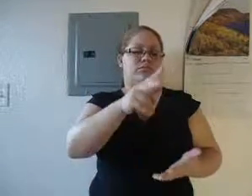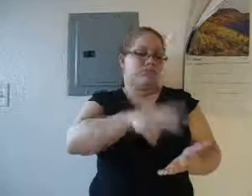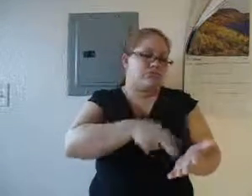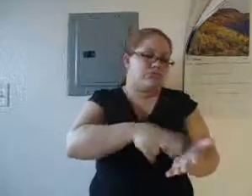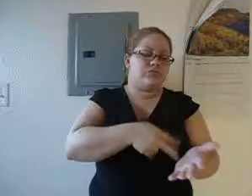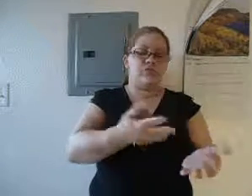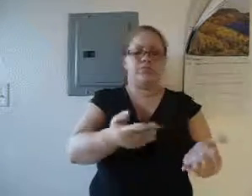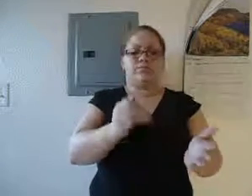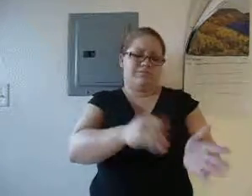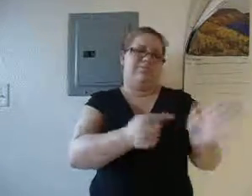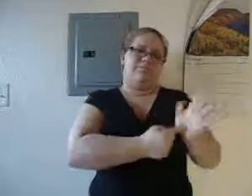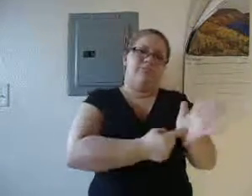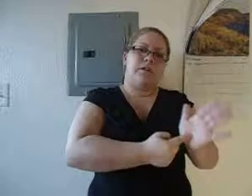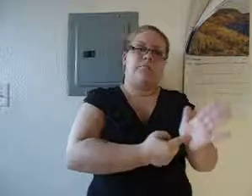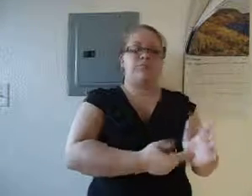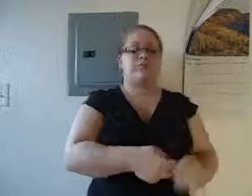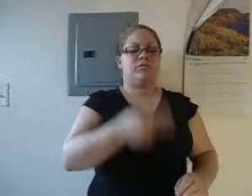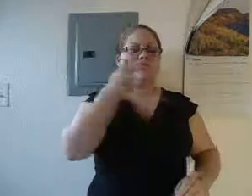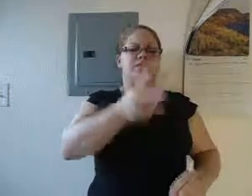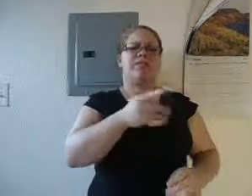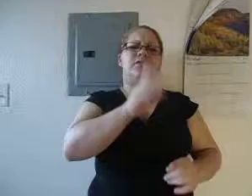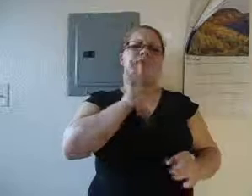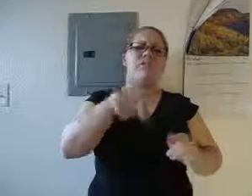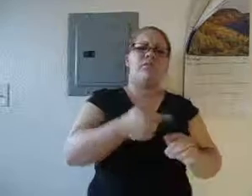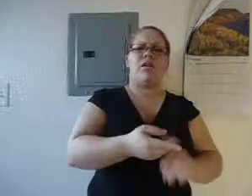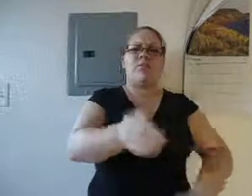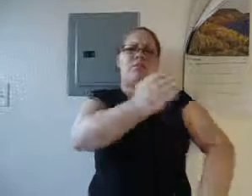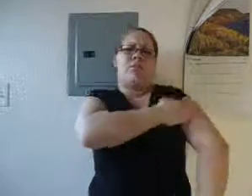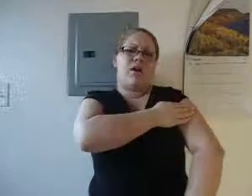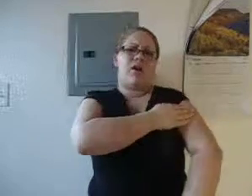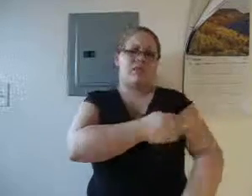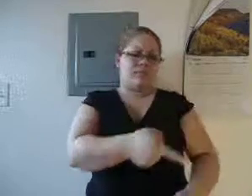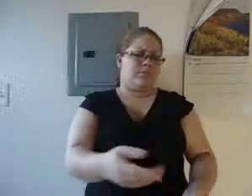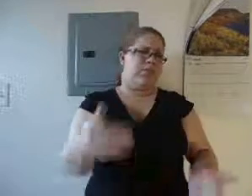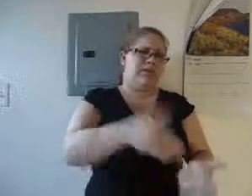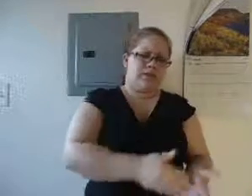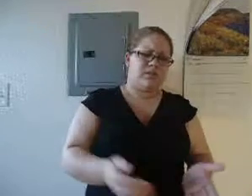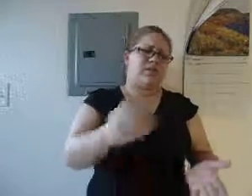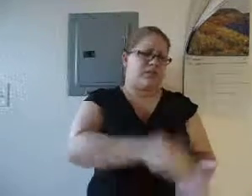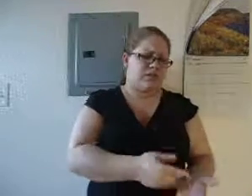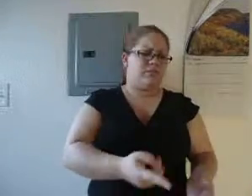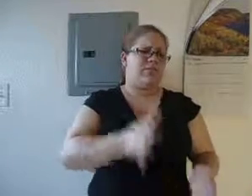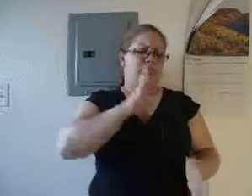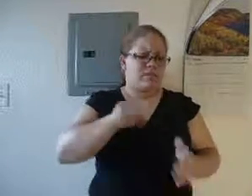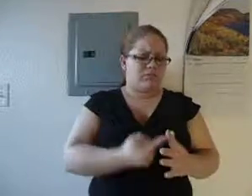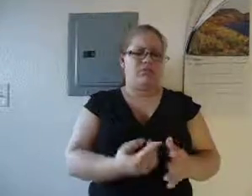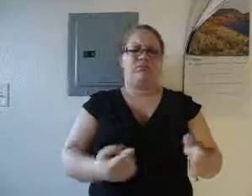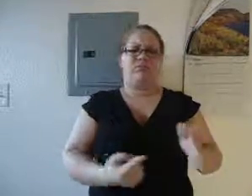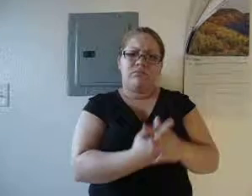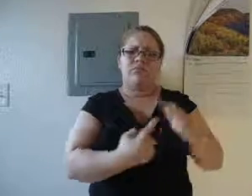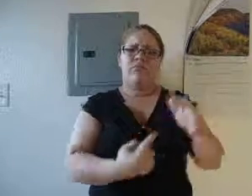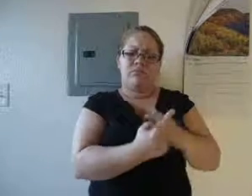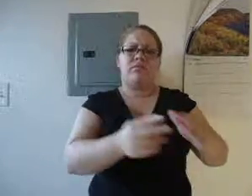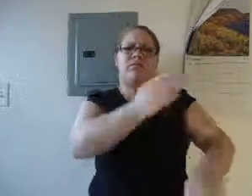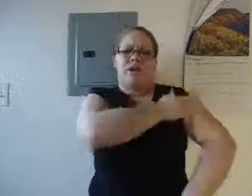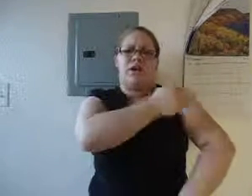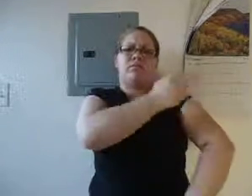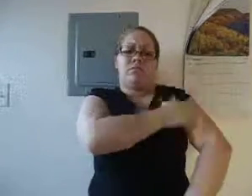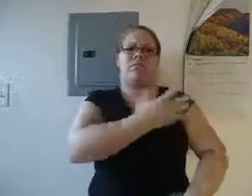report, and under that you can put both of the articles' information on that issue. And so they start to think about